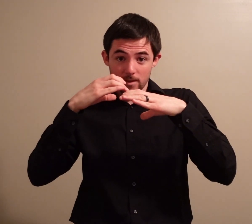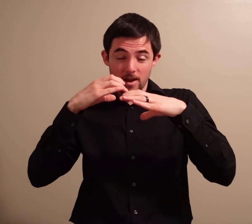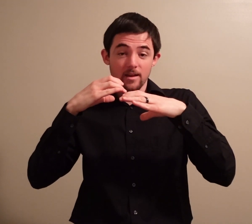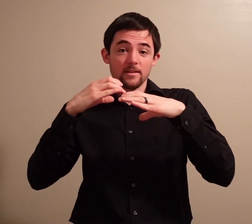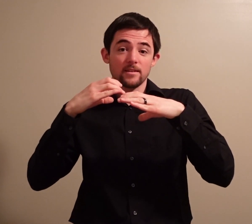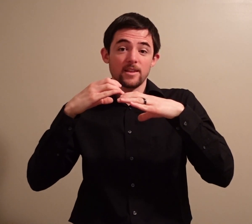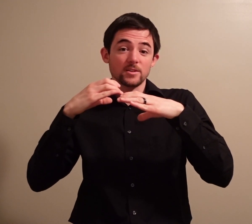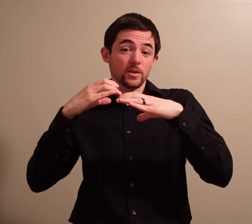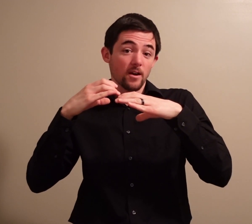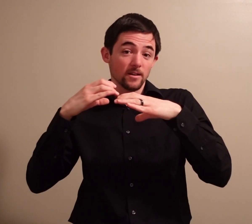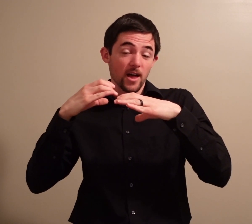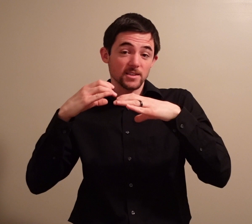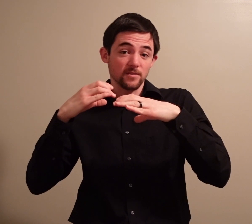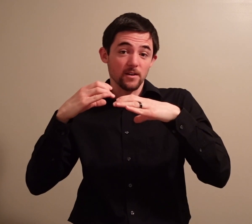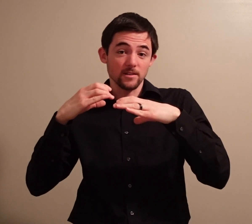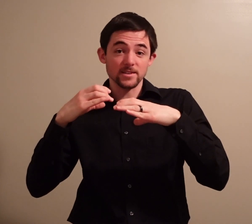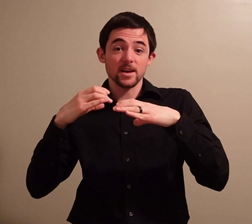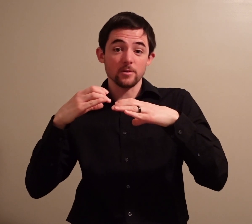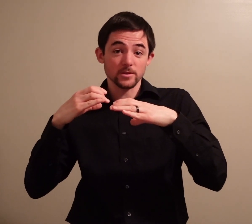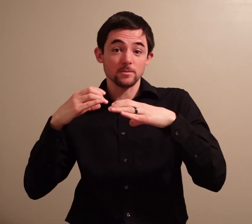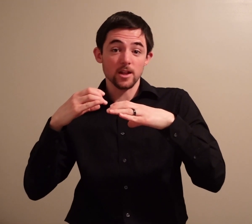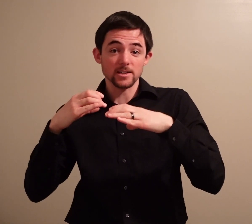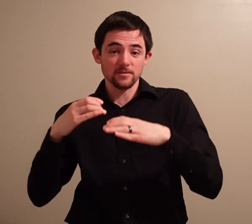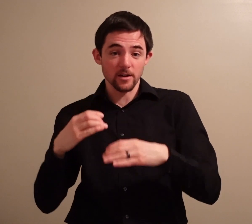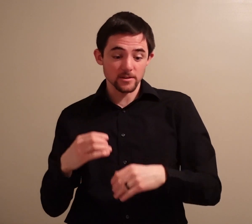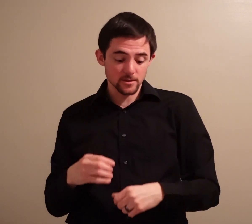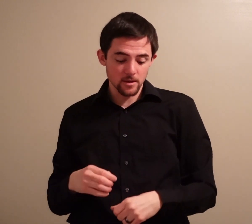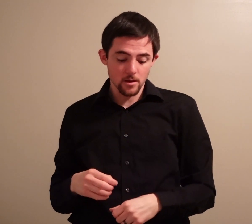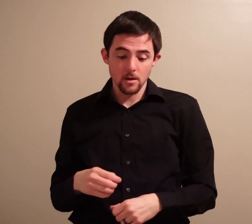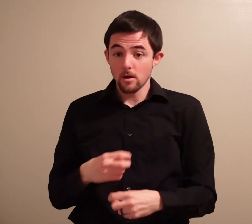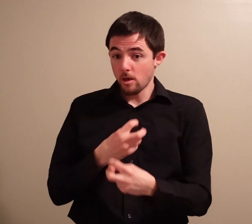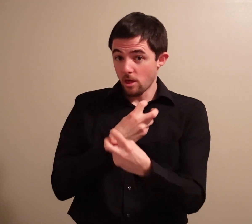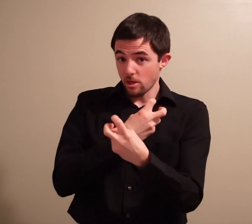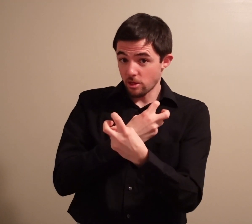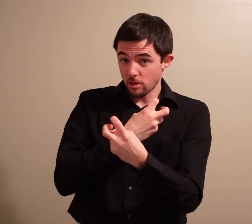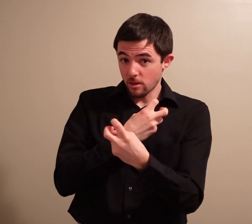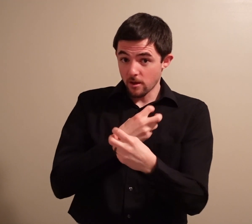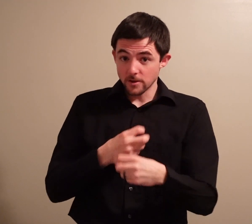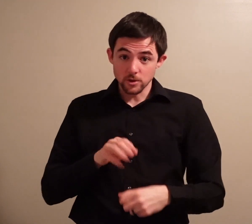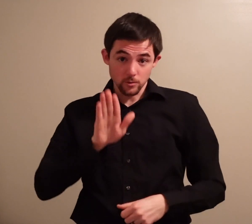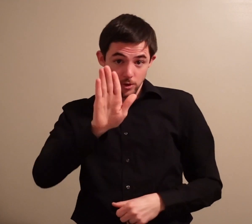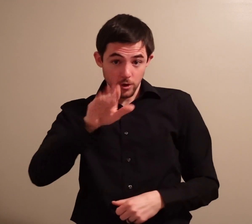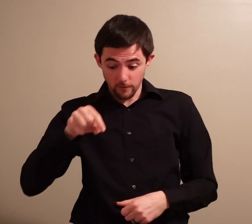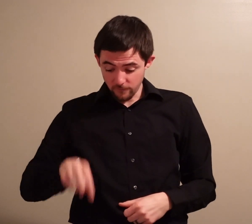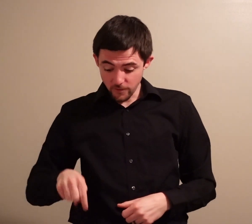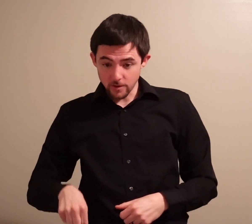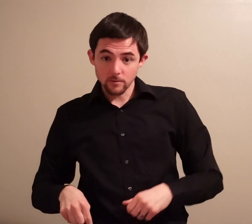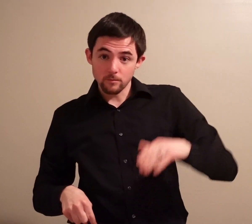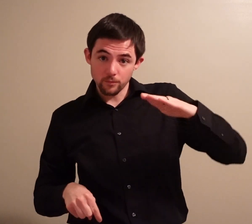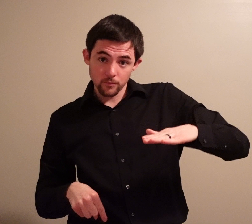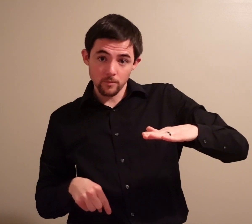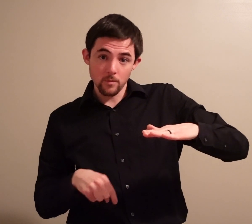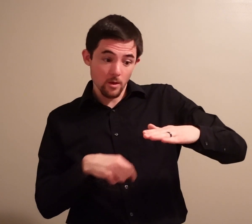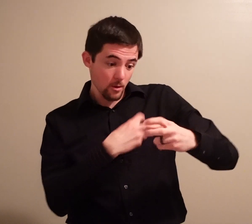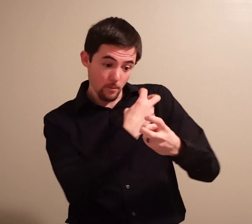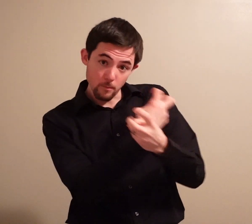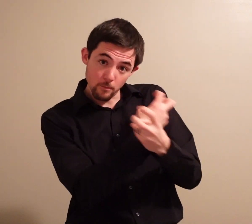okay, that's without a classifier. Let's sign it with some classifiers. So, your foot,